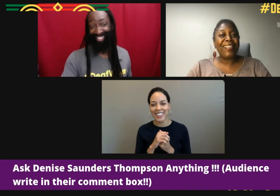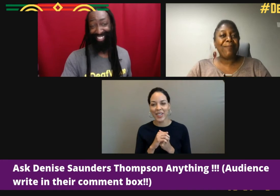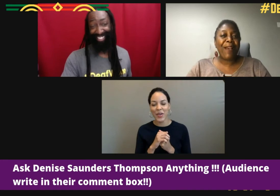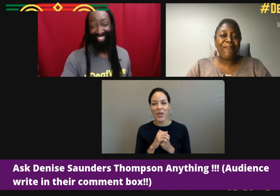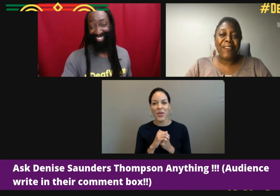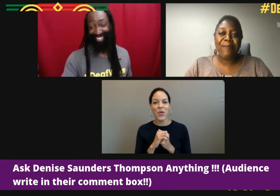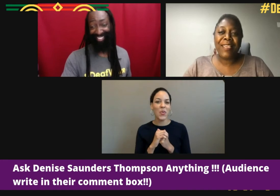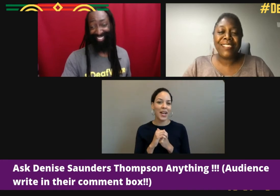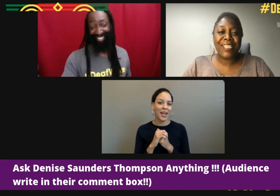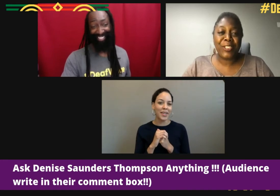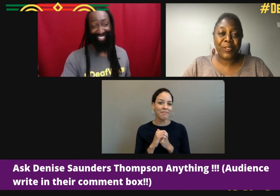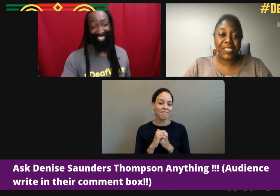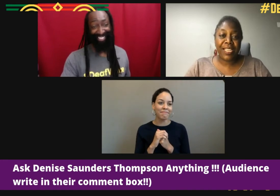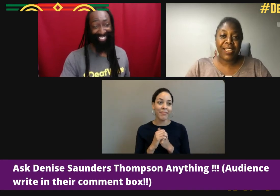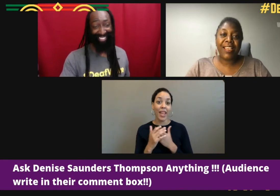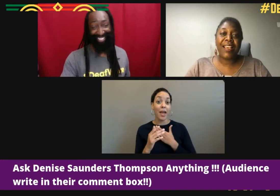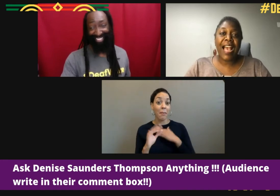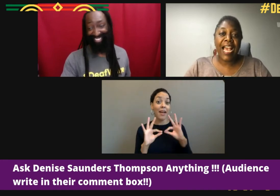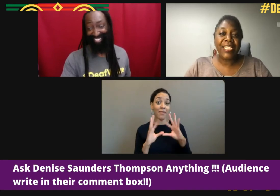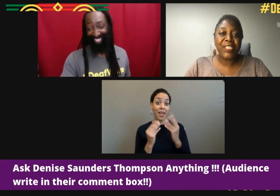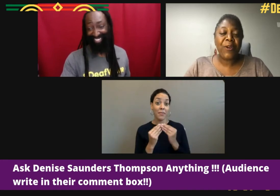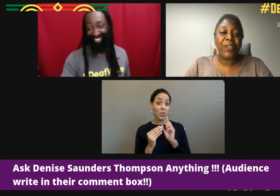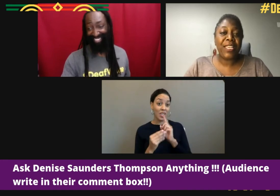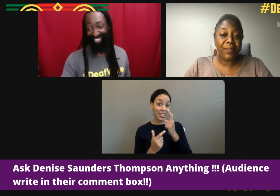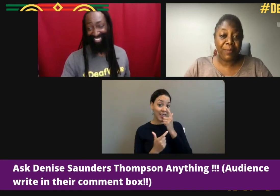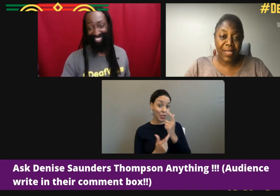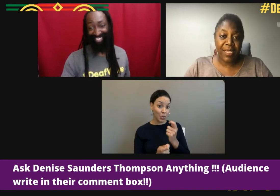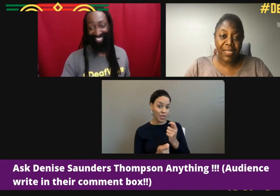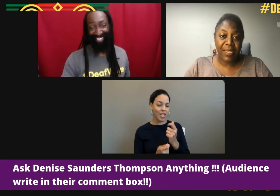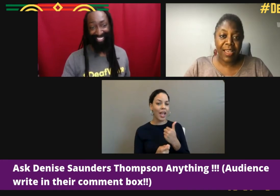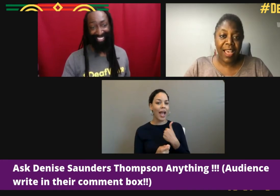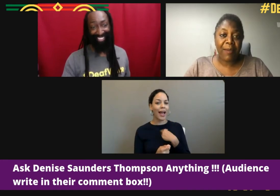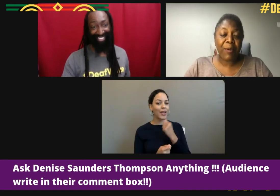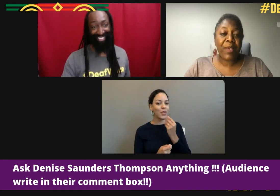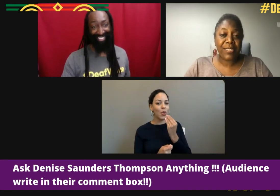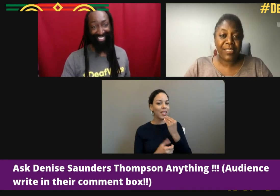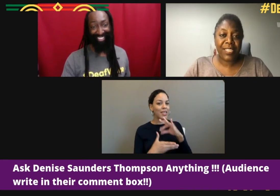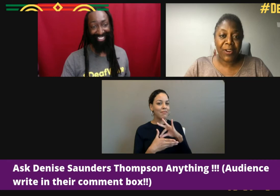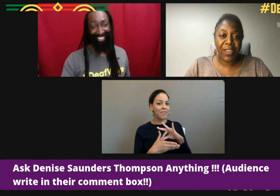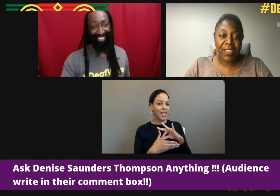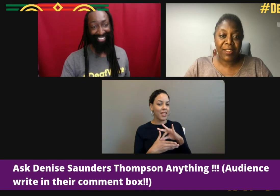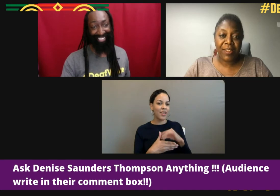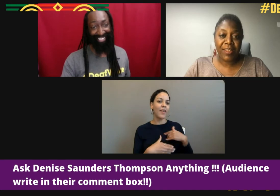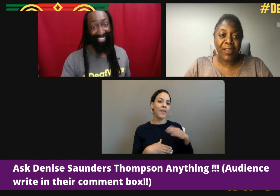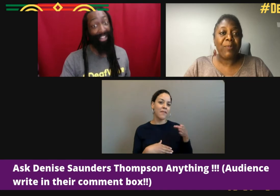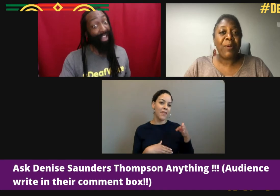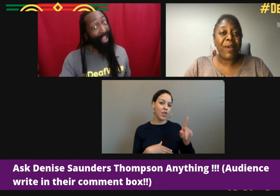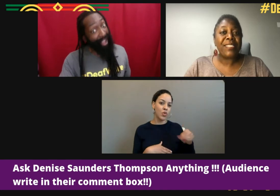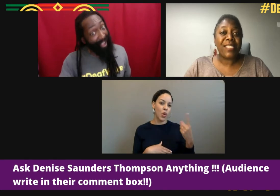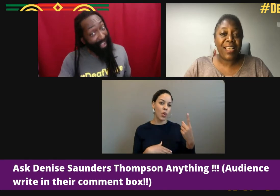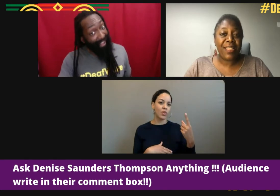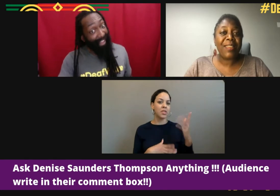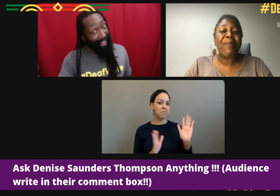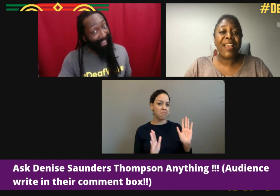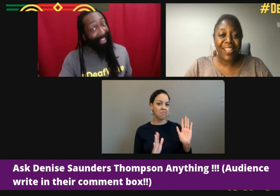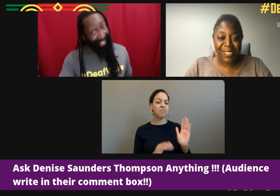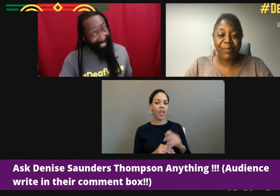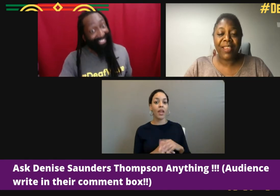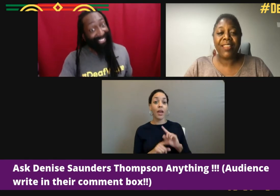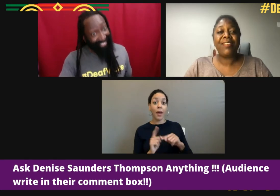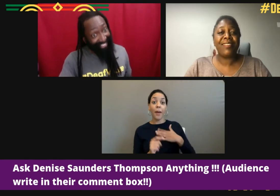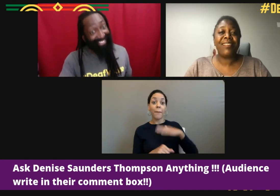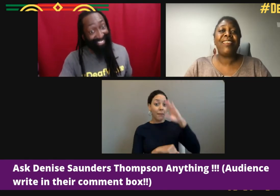Well, my family is interesting. I don't eat meat. I'm a pescatarian, but my son and